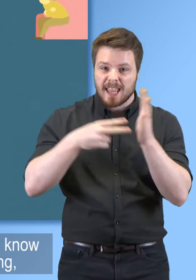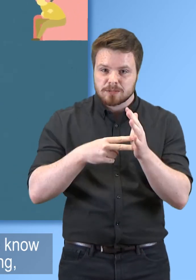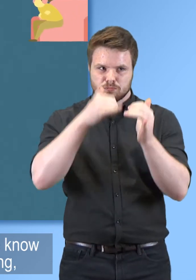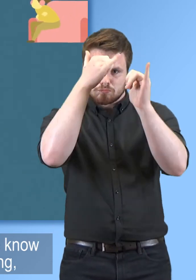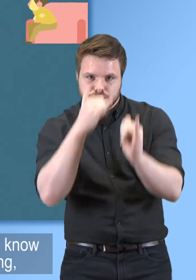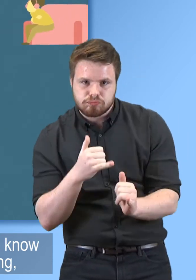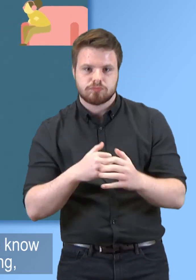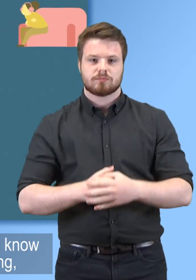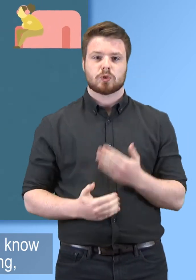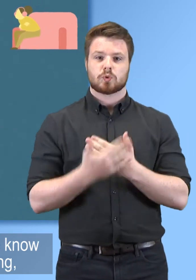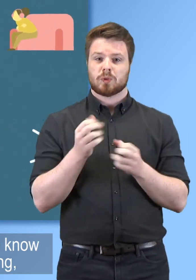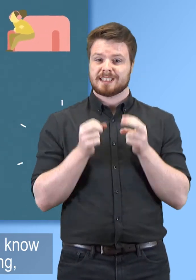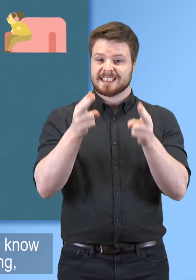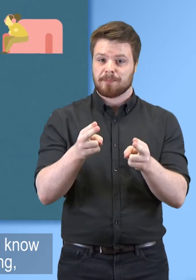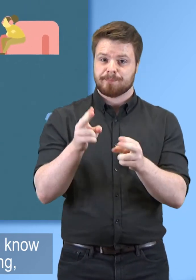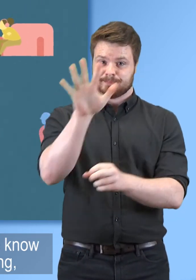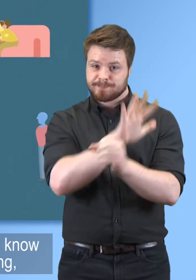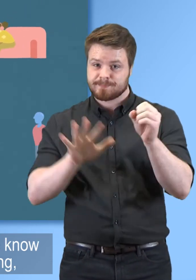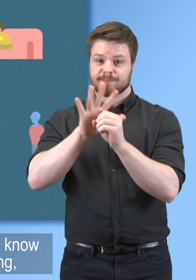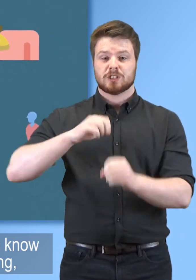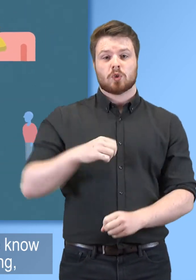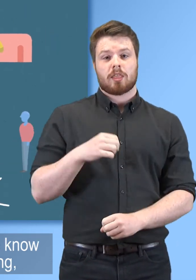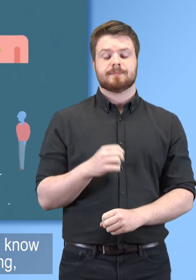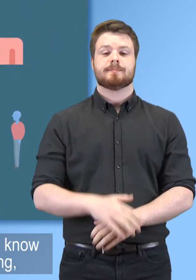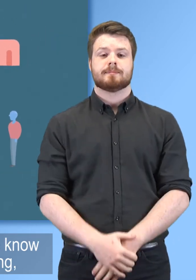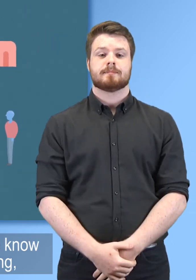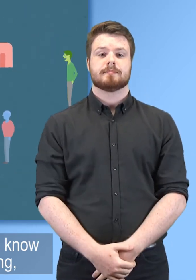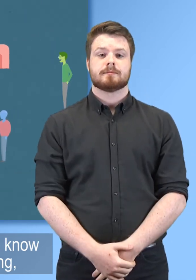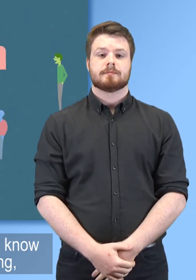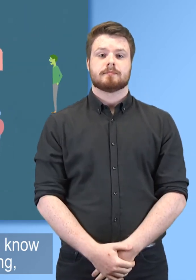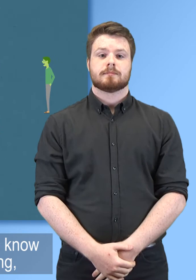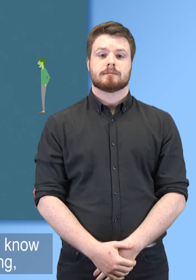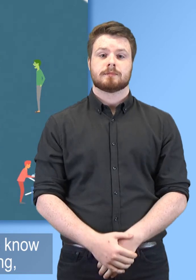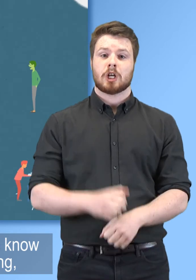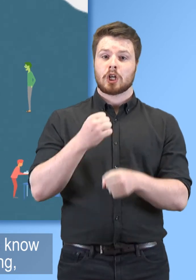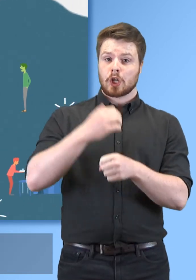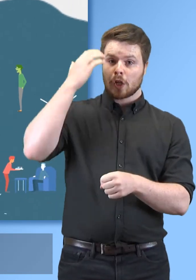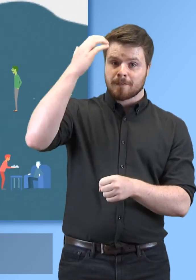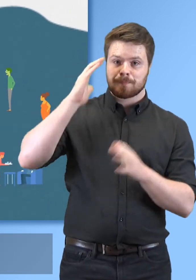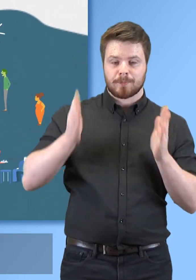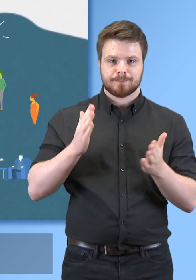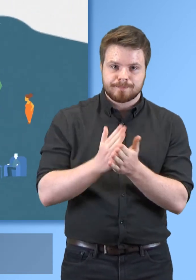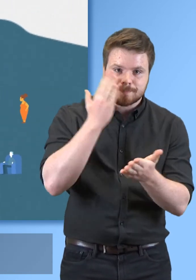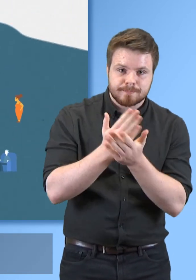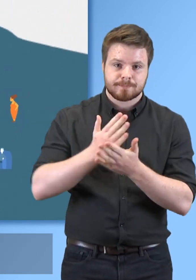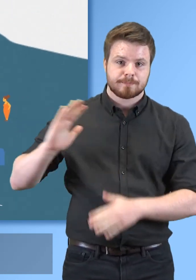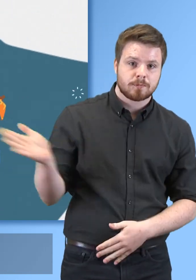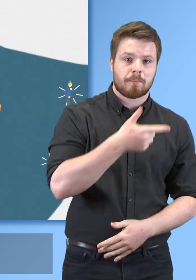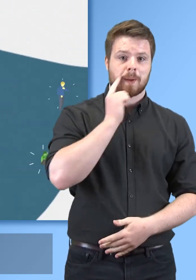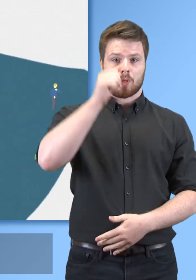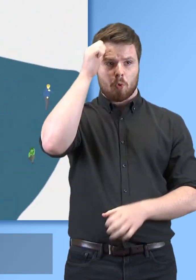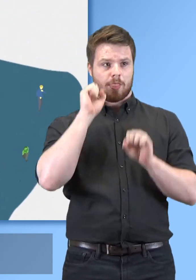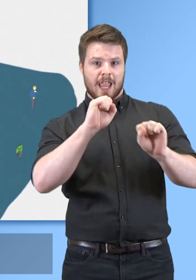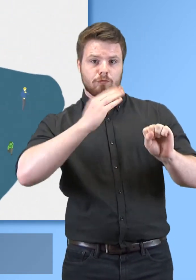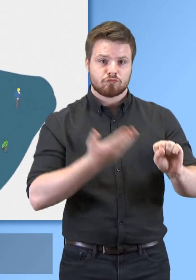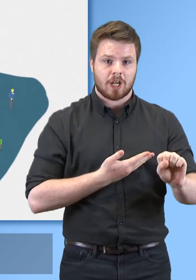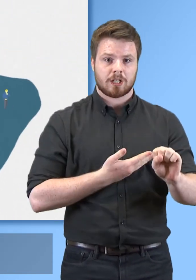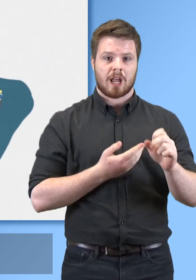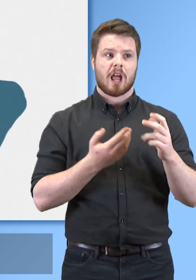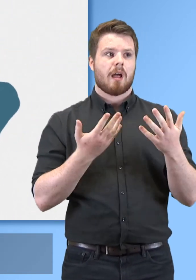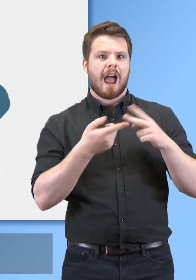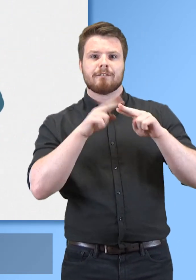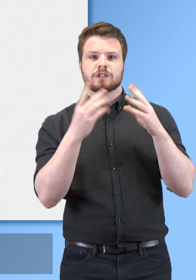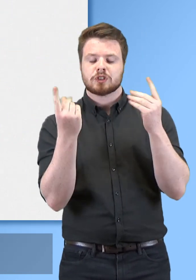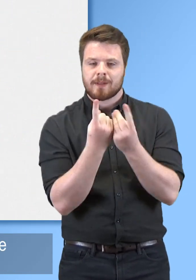The Government must also ensure that people know their rights and that if something goes wrong, people can complain easily and get a